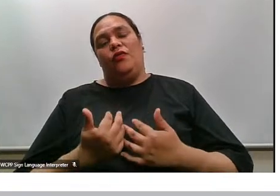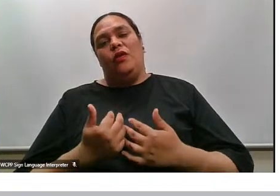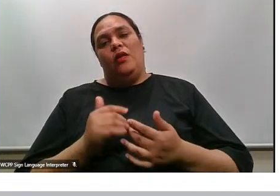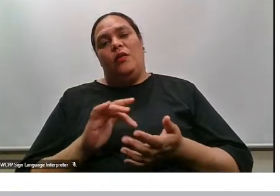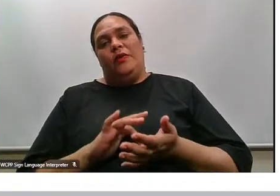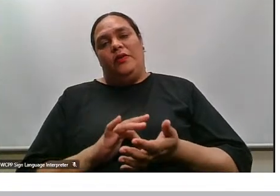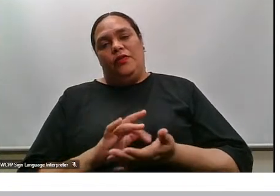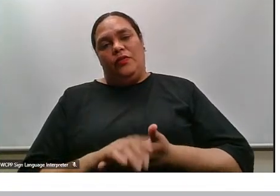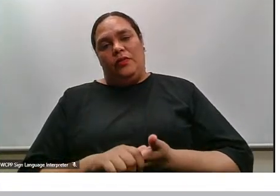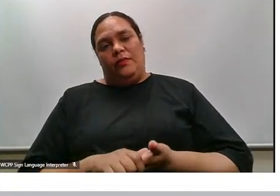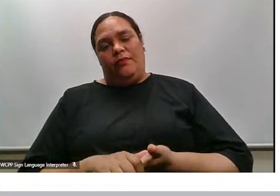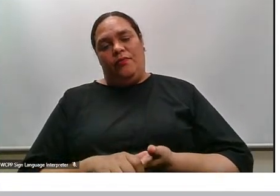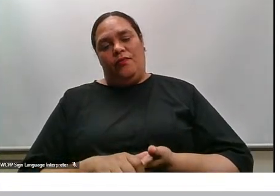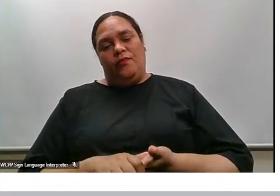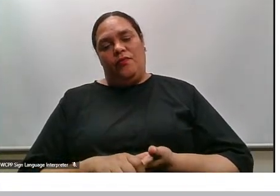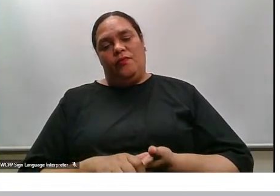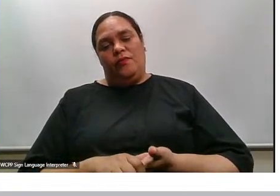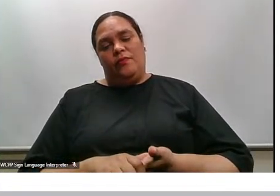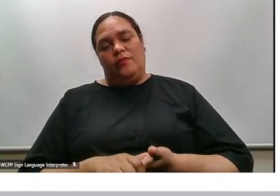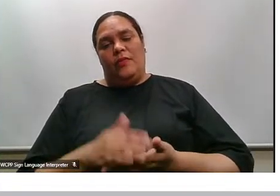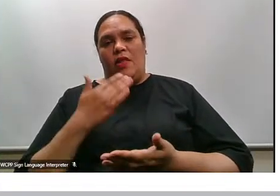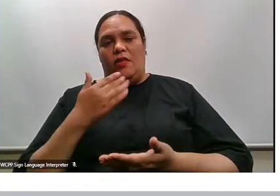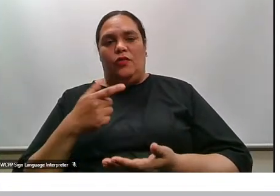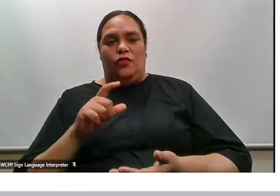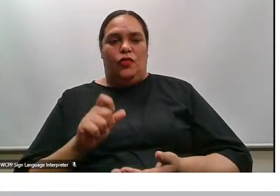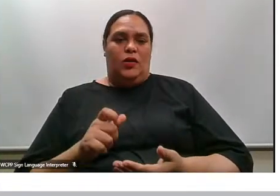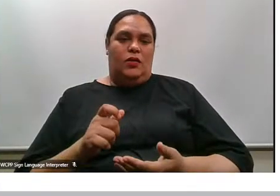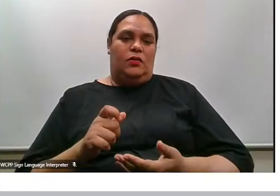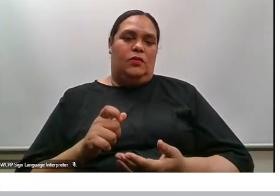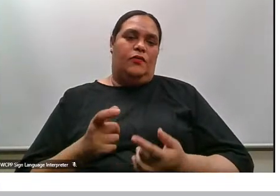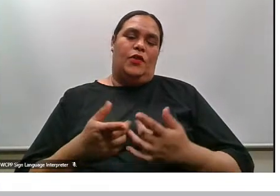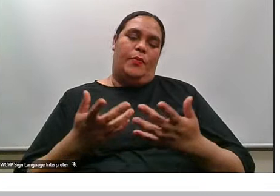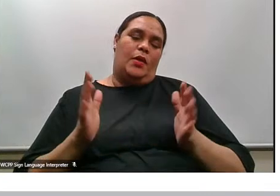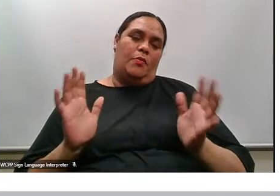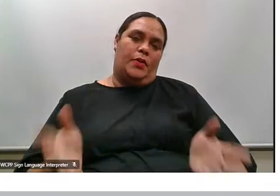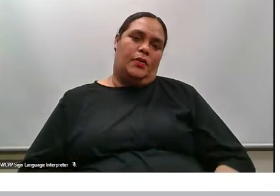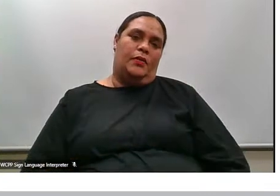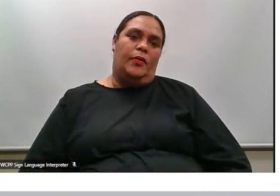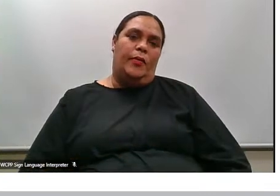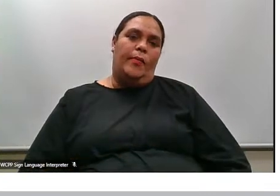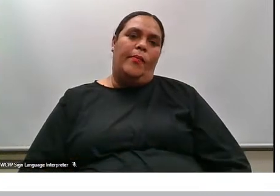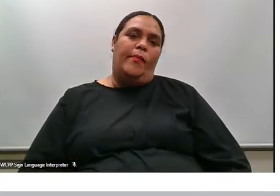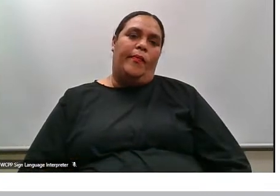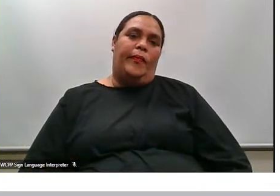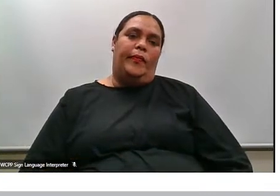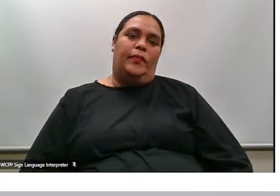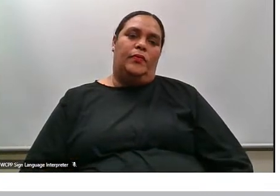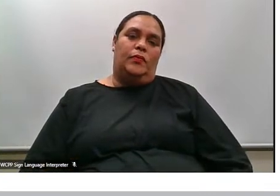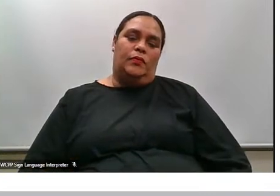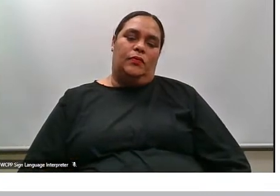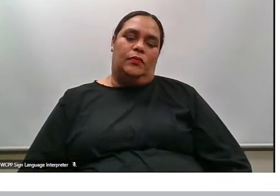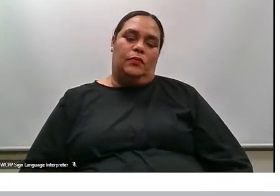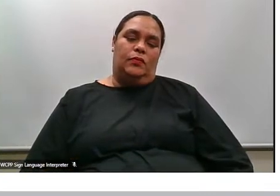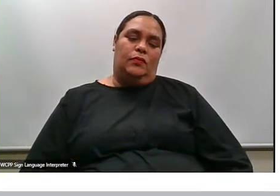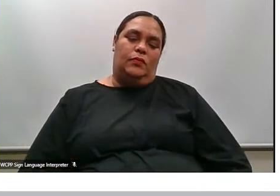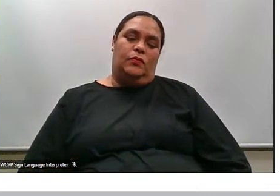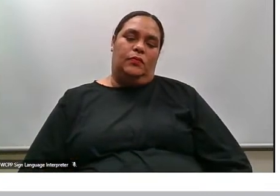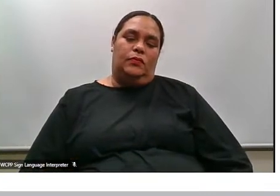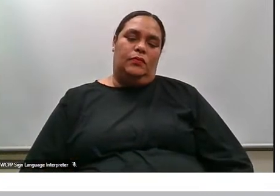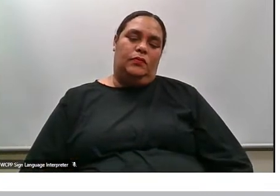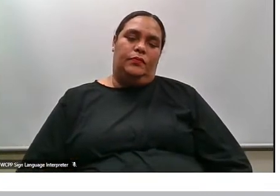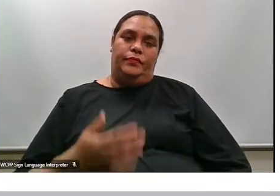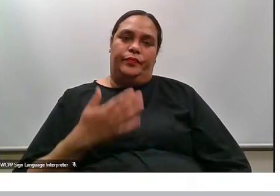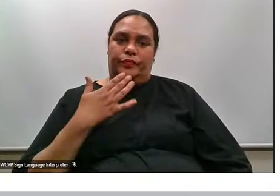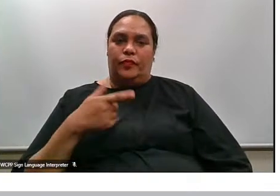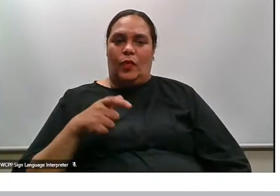position. Thank you, Chair. For now, that would be all. Thank you. Thanks, Honourable